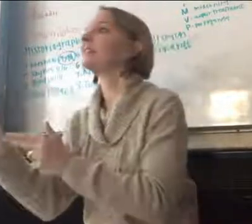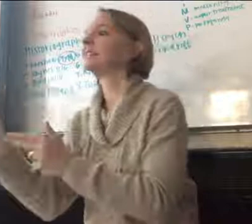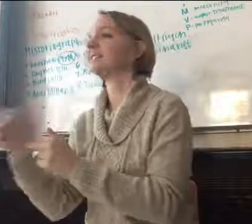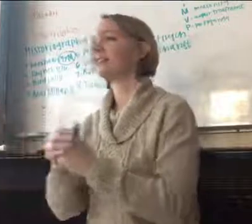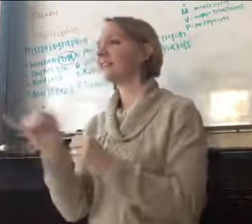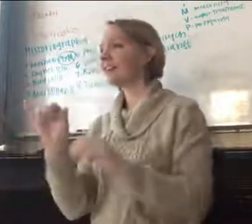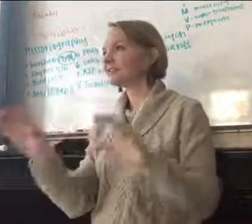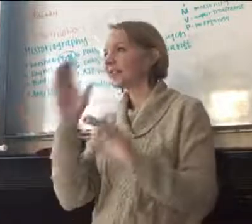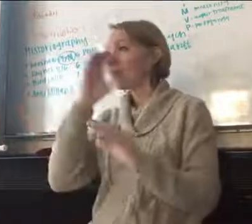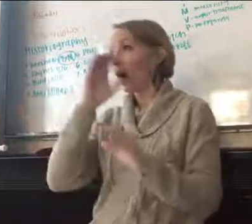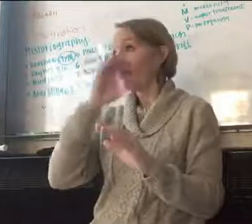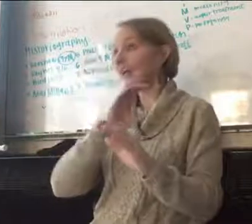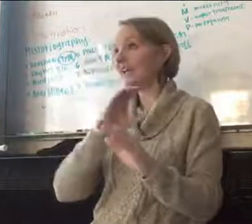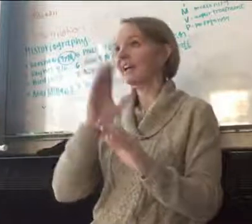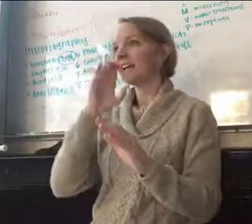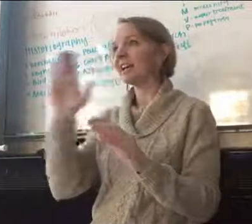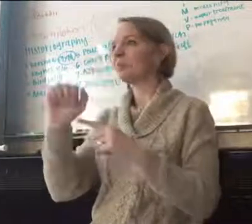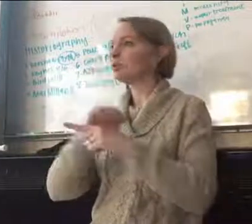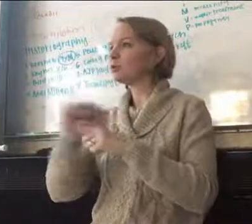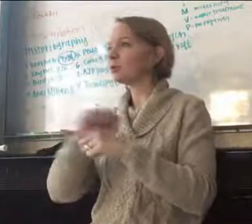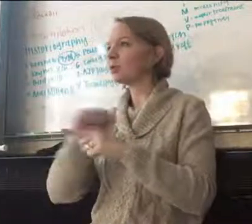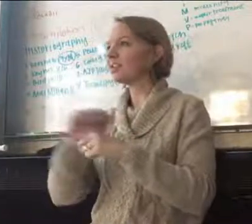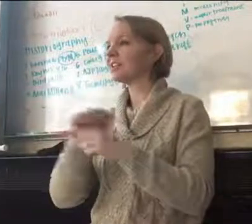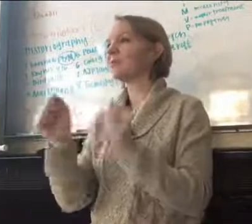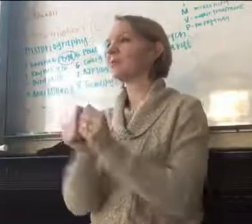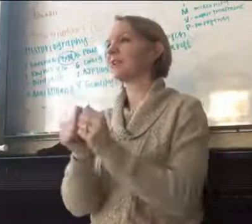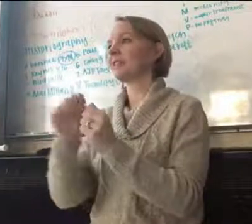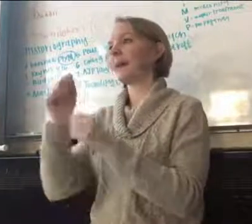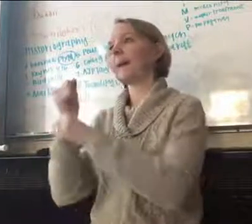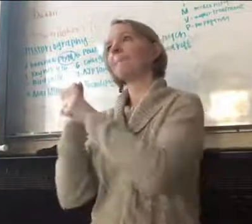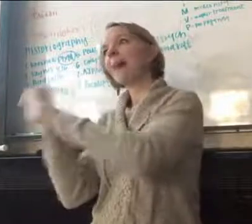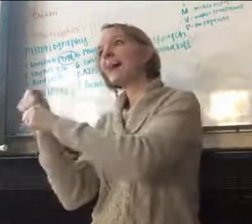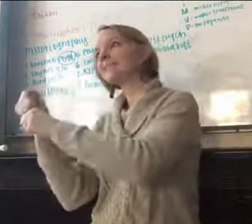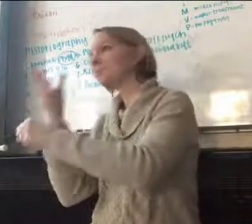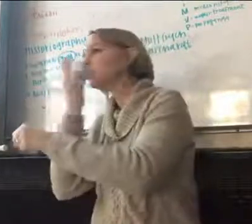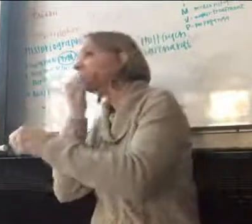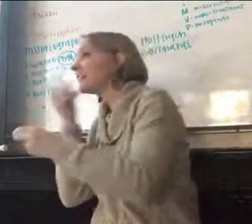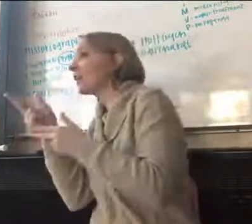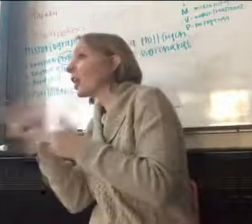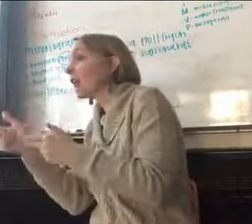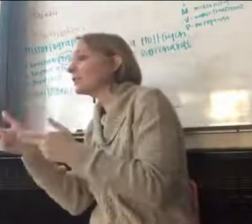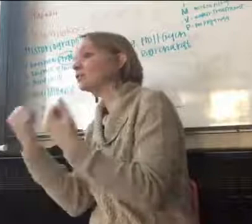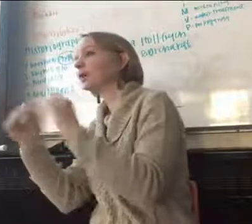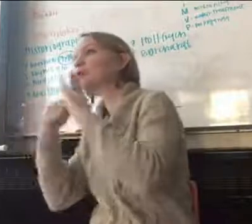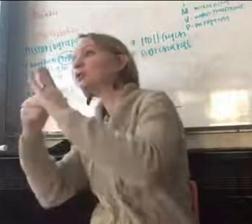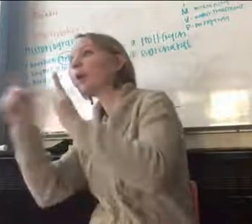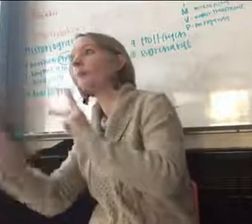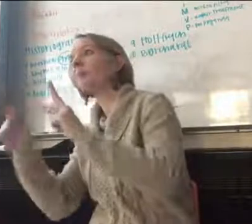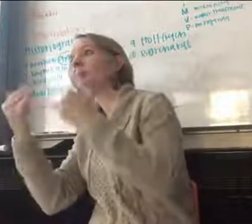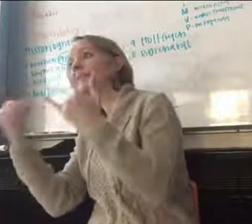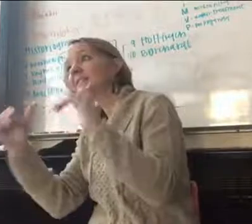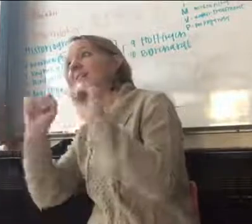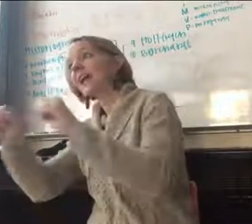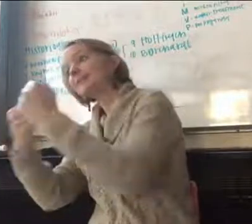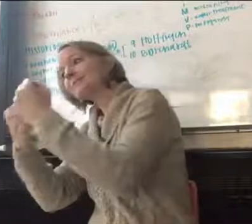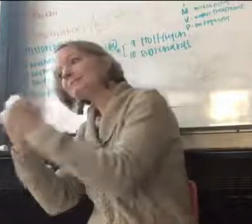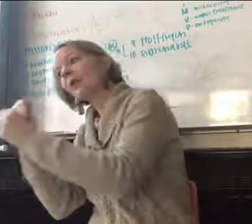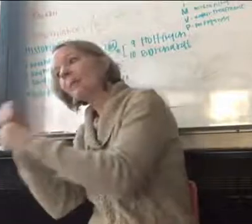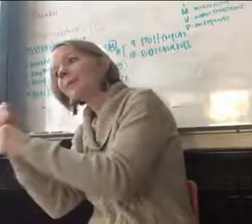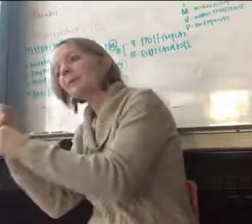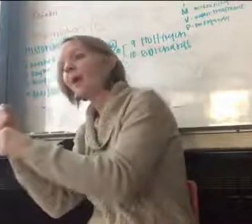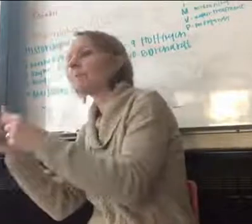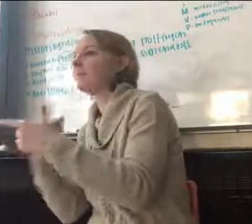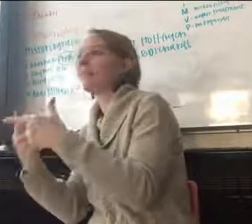where they would actually run drills with baseball bats, pretending that they were guns, in an attempt to show that these were important, that people could still go. Then they are